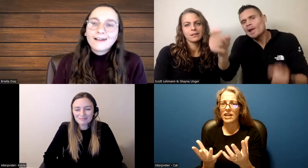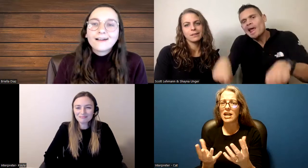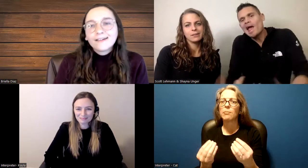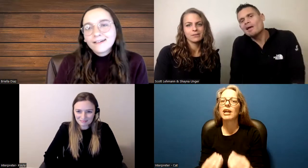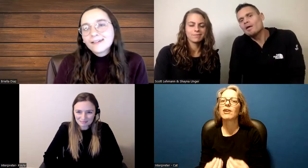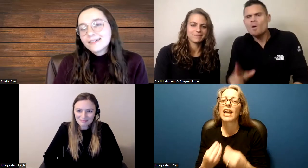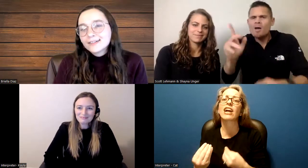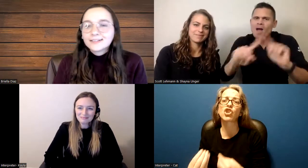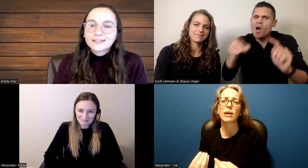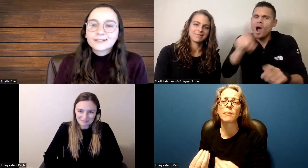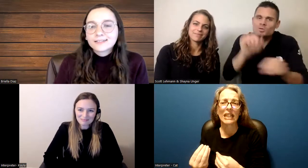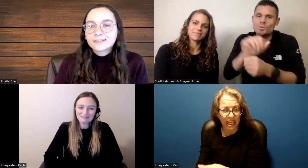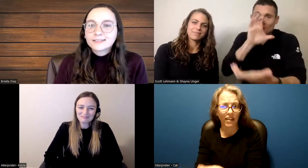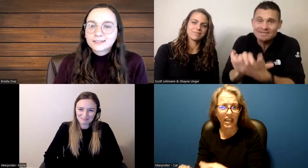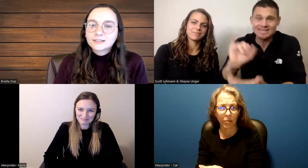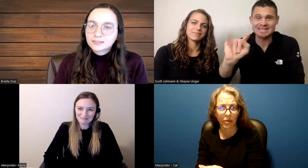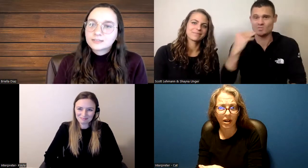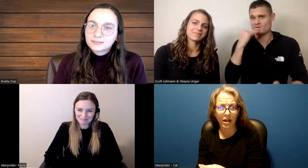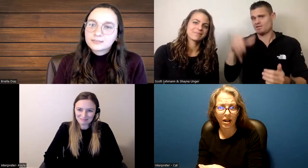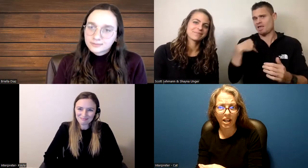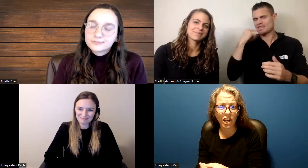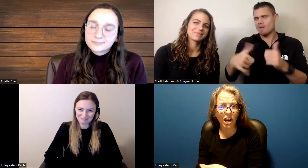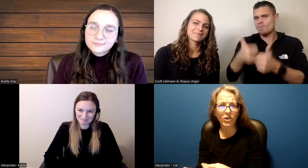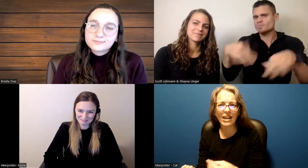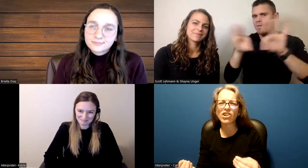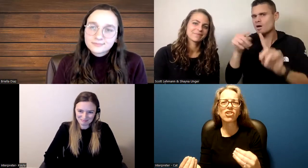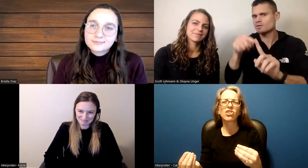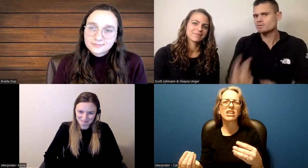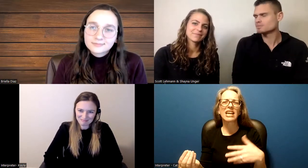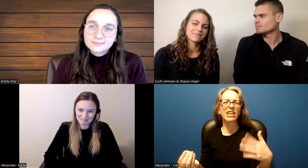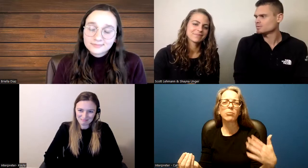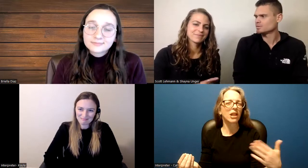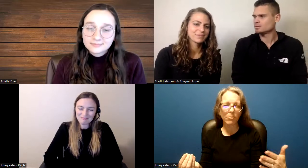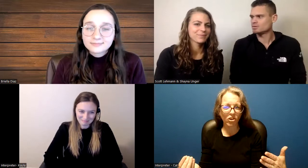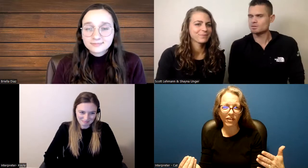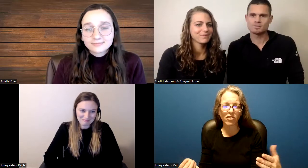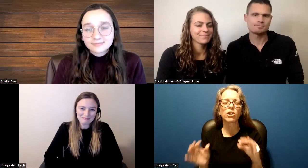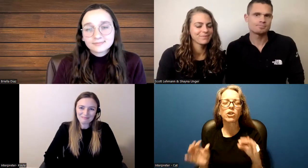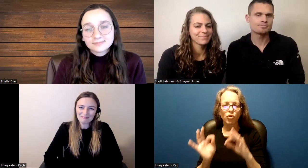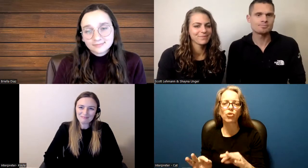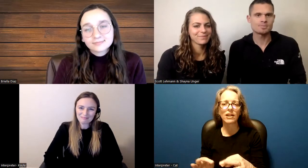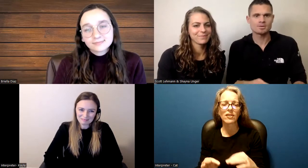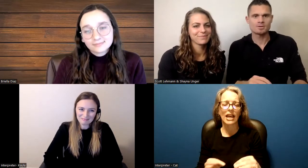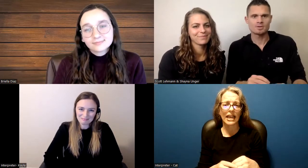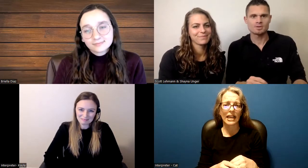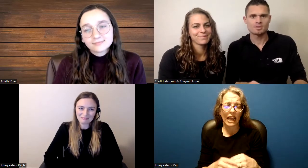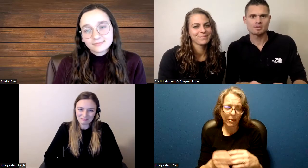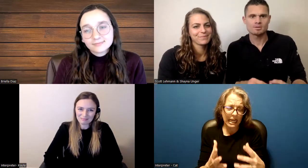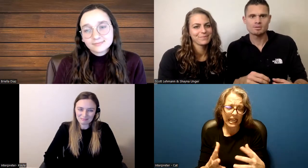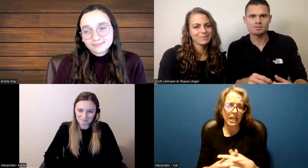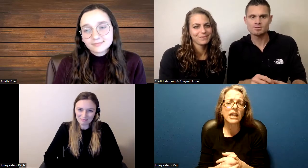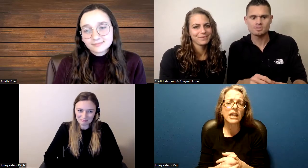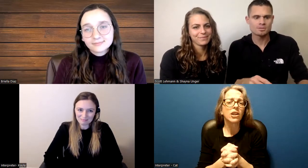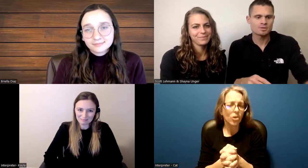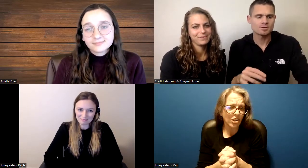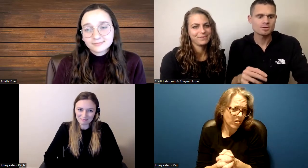within, because I actually believe in him. You know, not just giving him lip service, but truly saying and